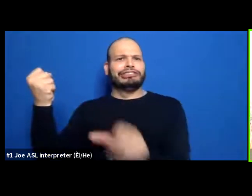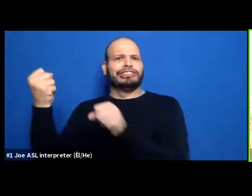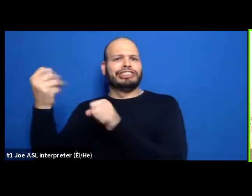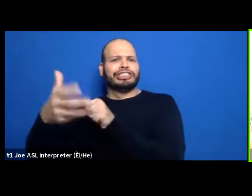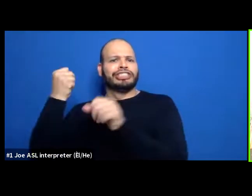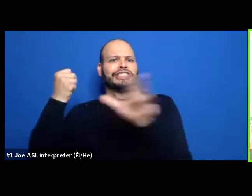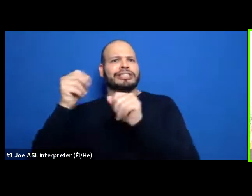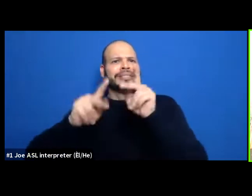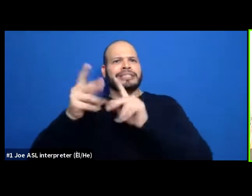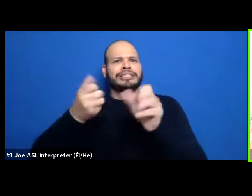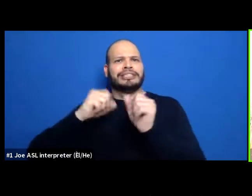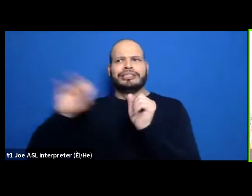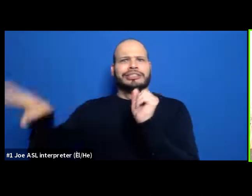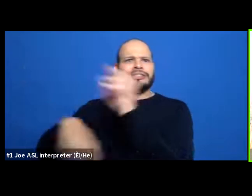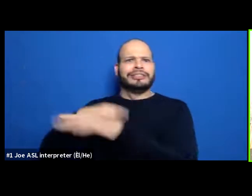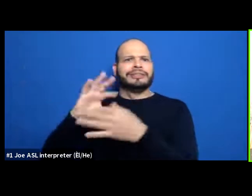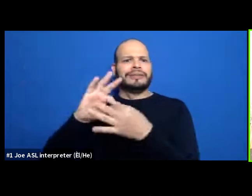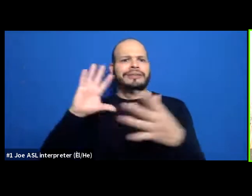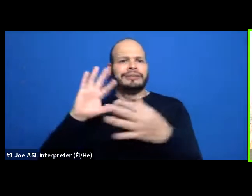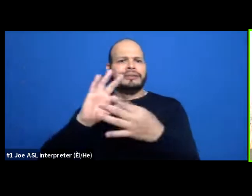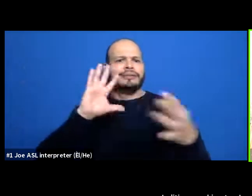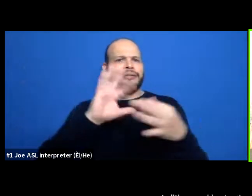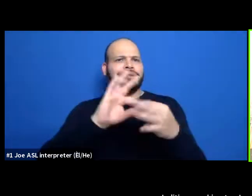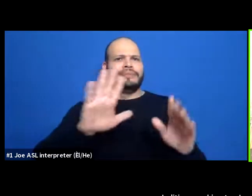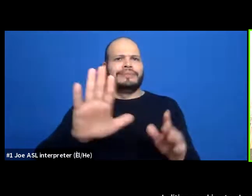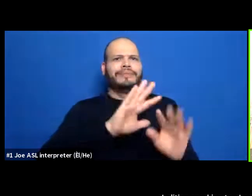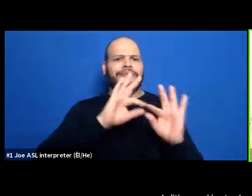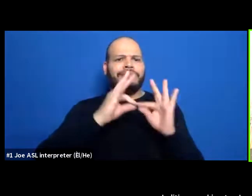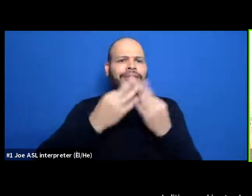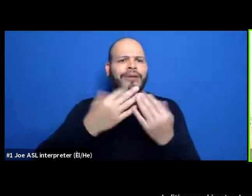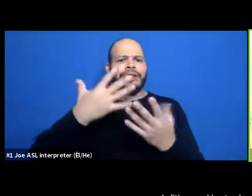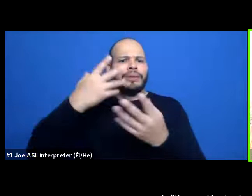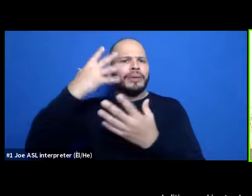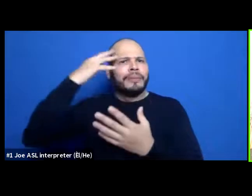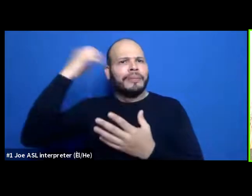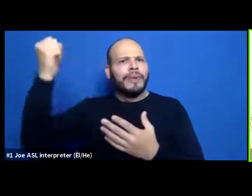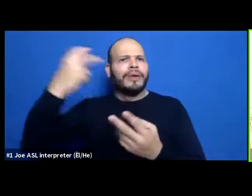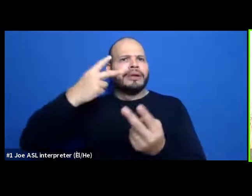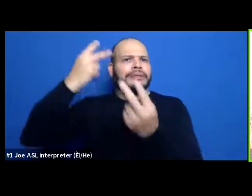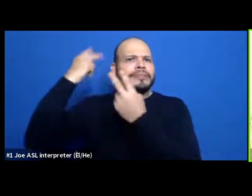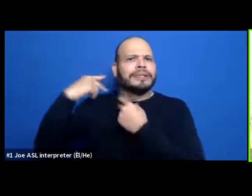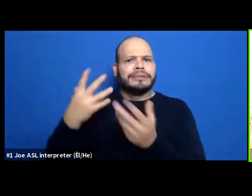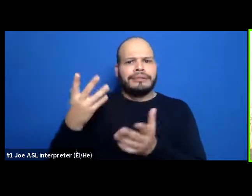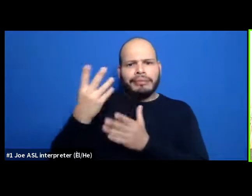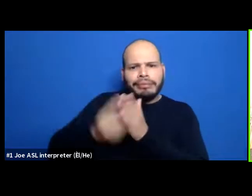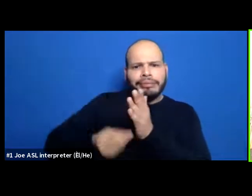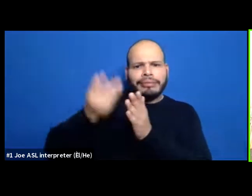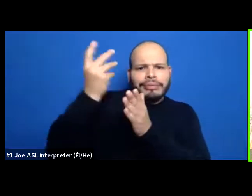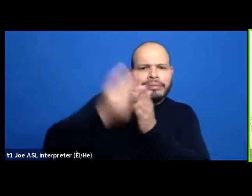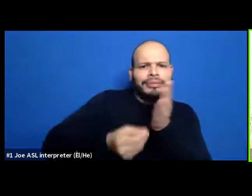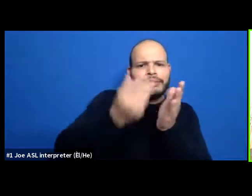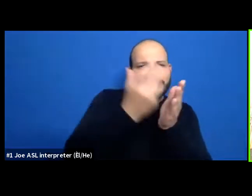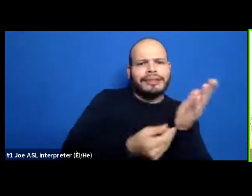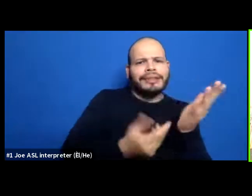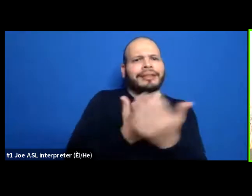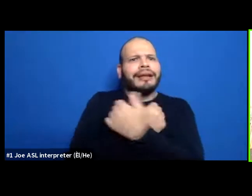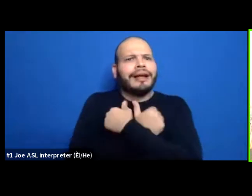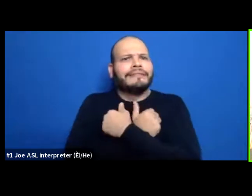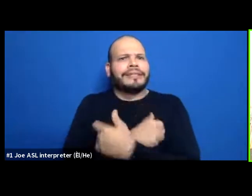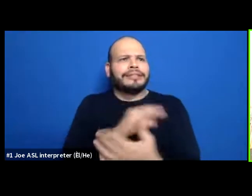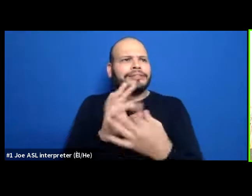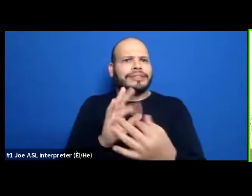right? People are literally disappeared from their communities. And that serves as a way to fracture